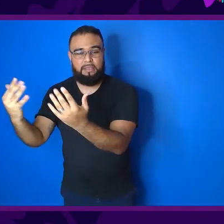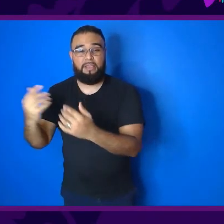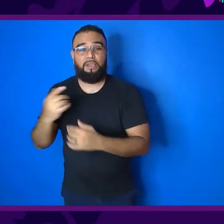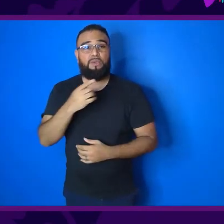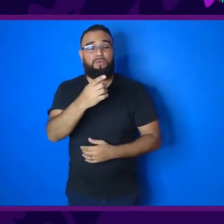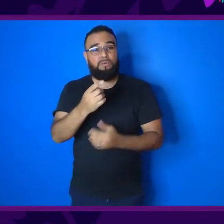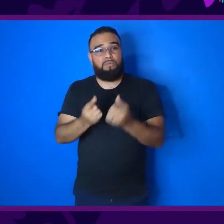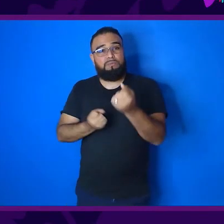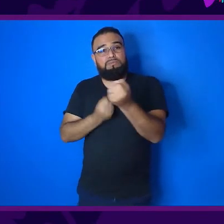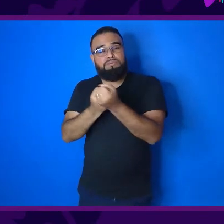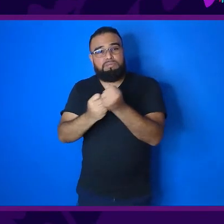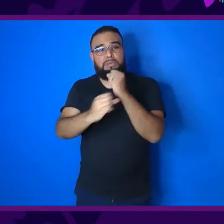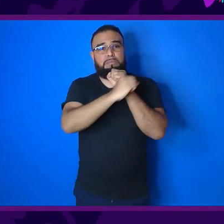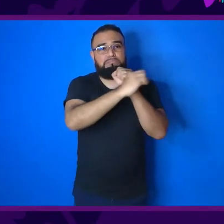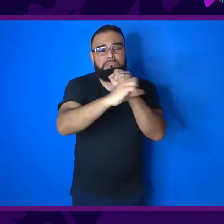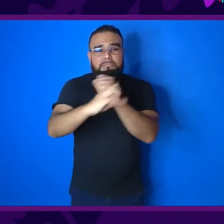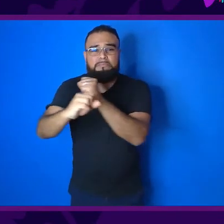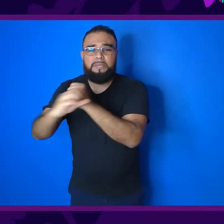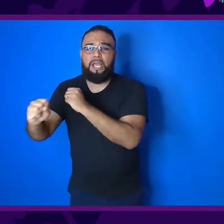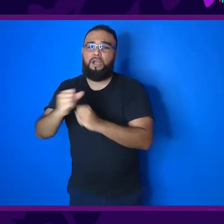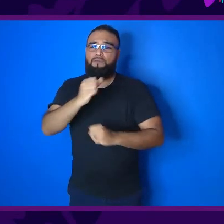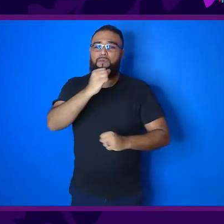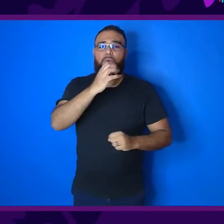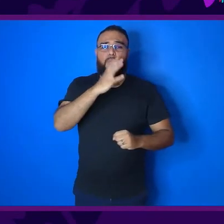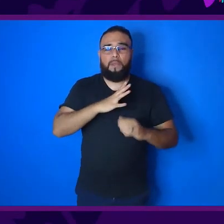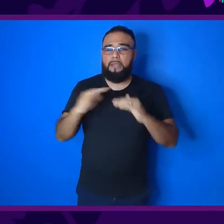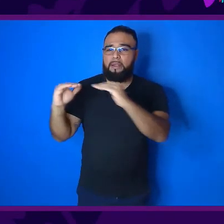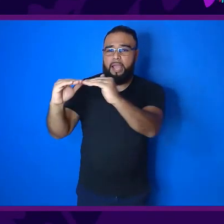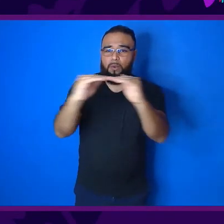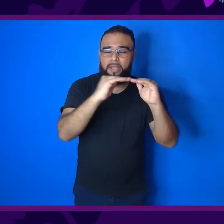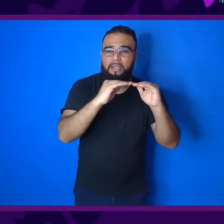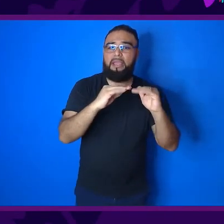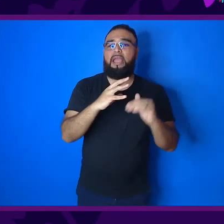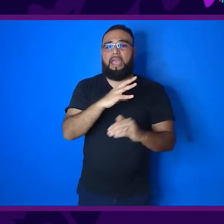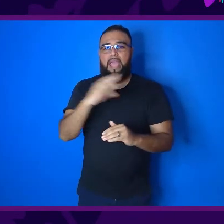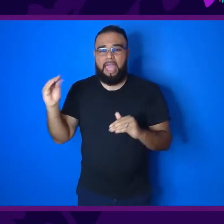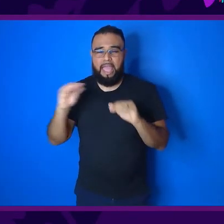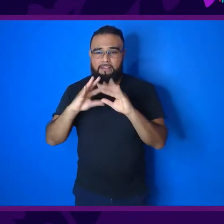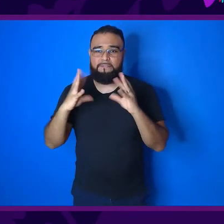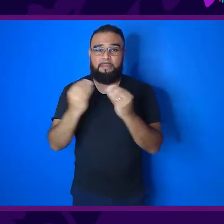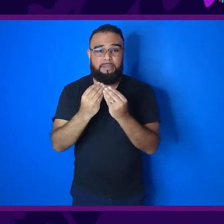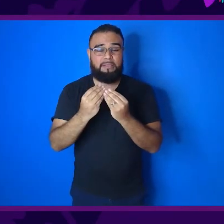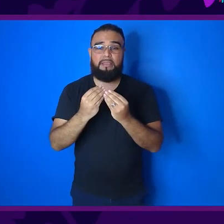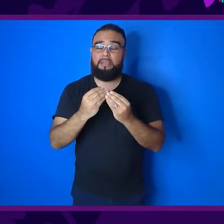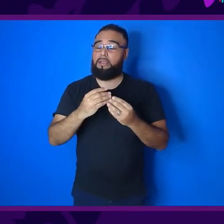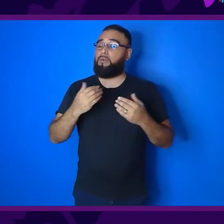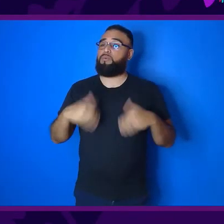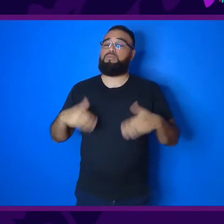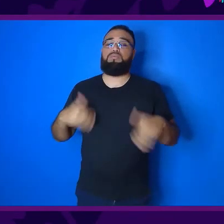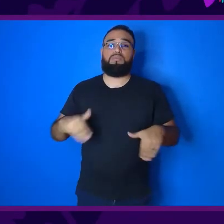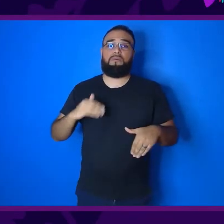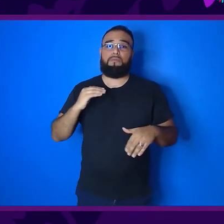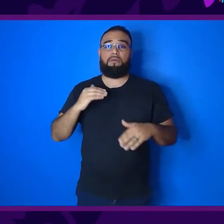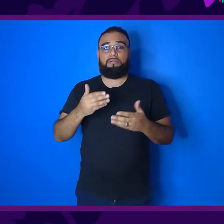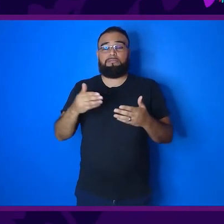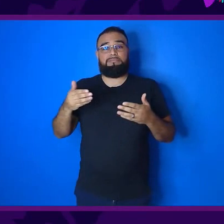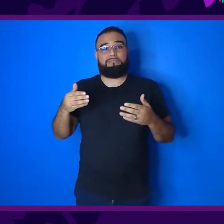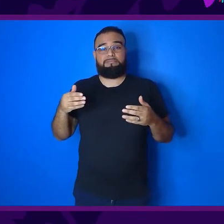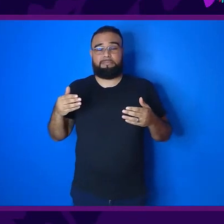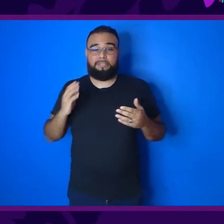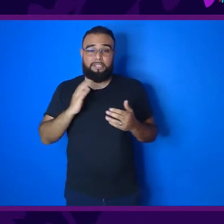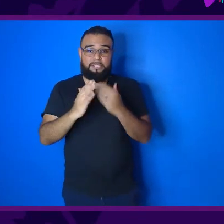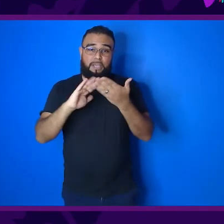has been amazing for our community and for this country. Thank you so much for your valiant efforts, for